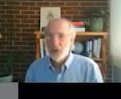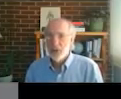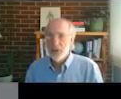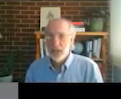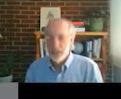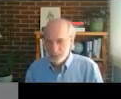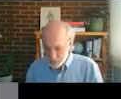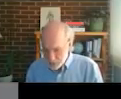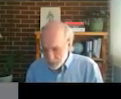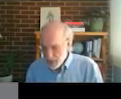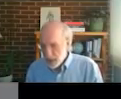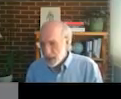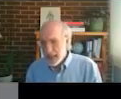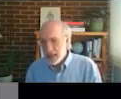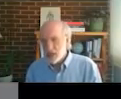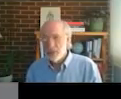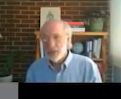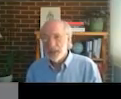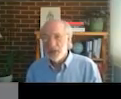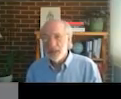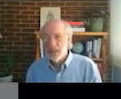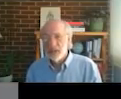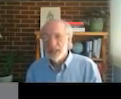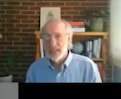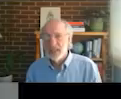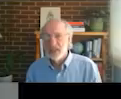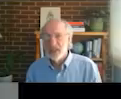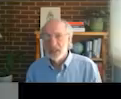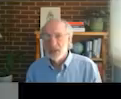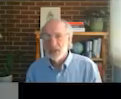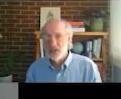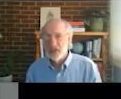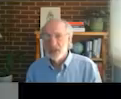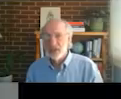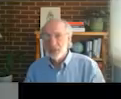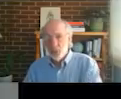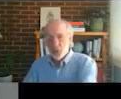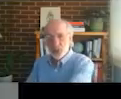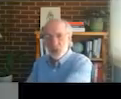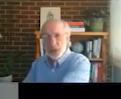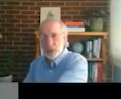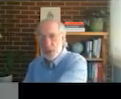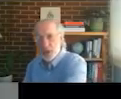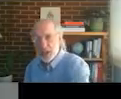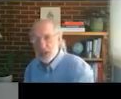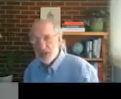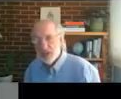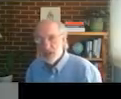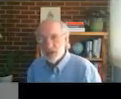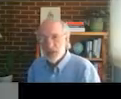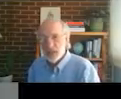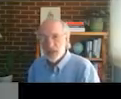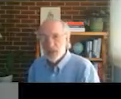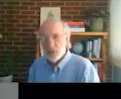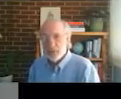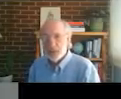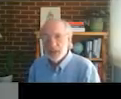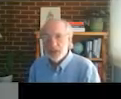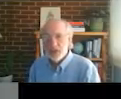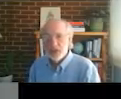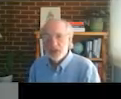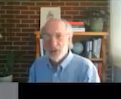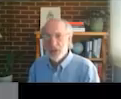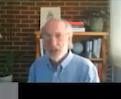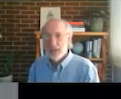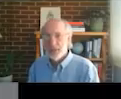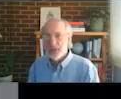If you're out on the playground and you see the 4 square marking on the ground and you want to play